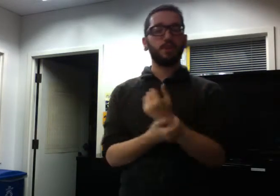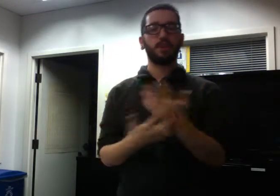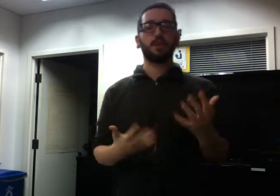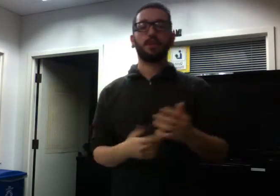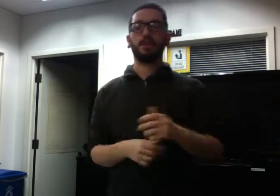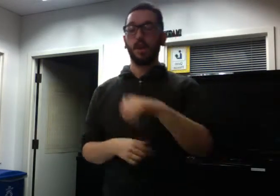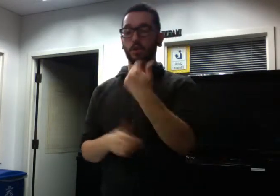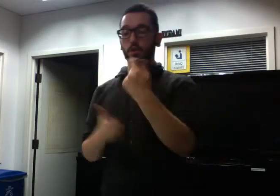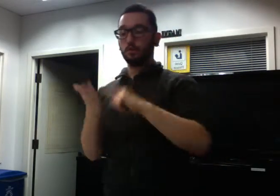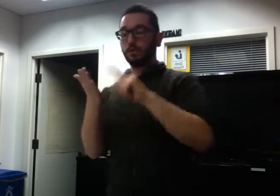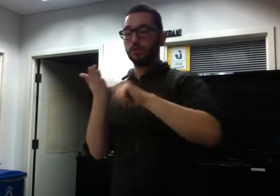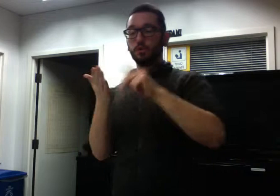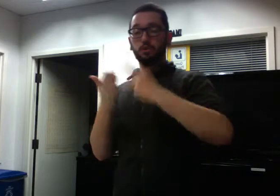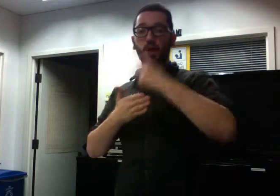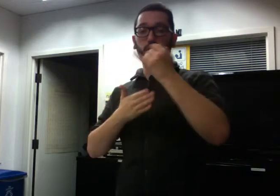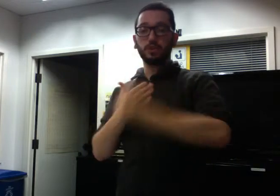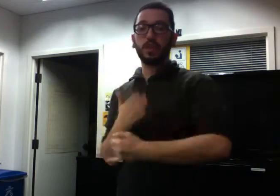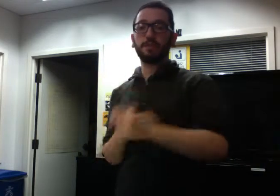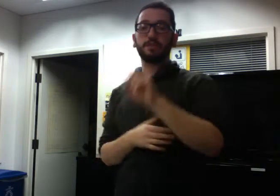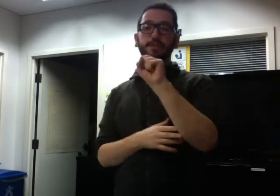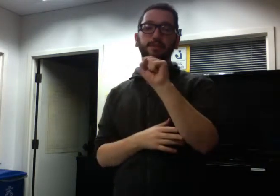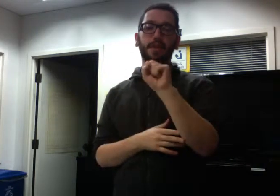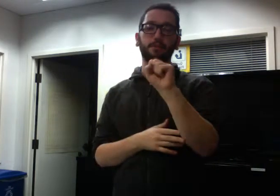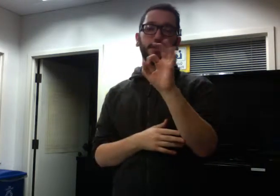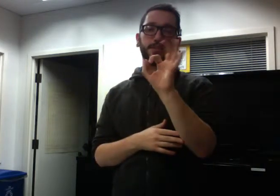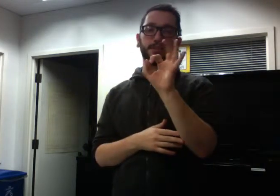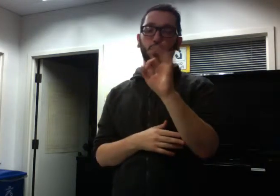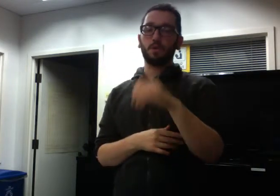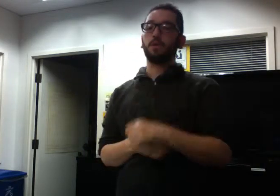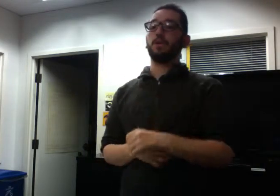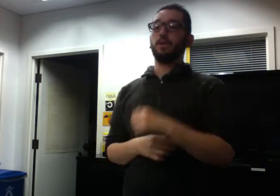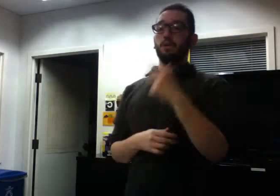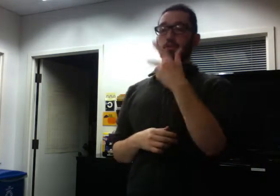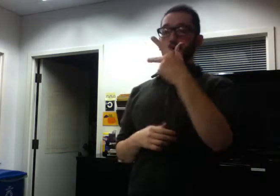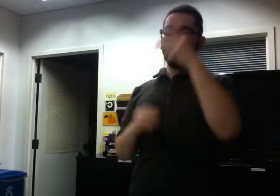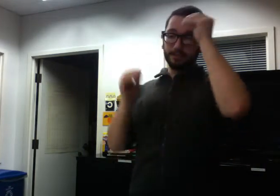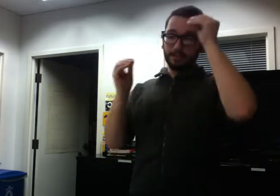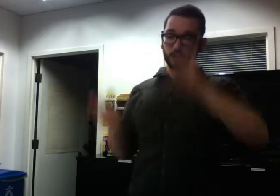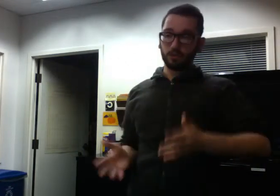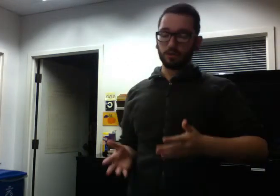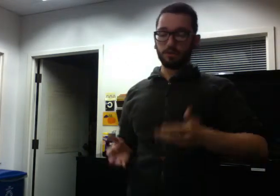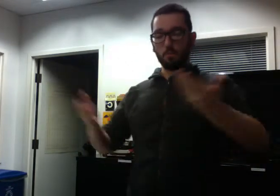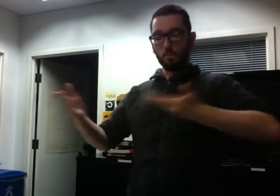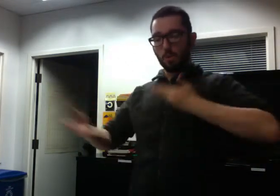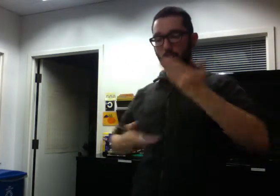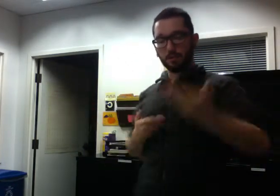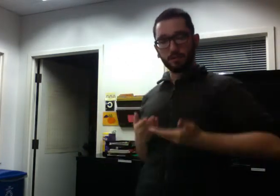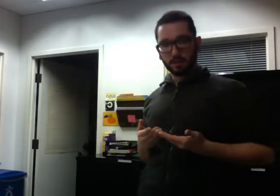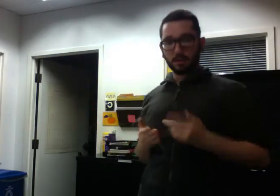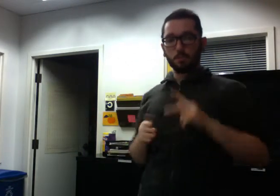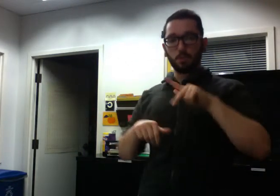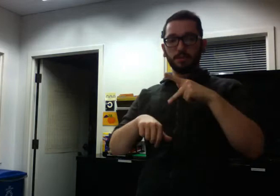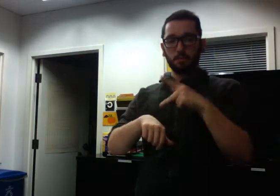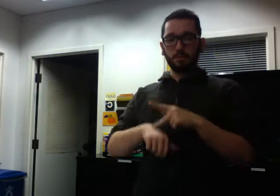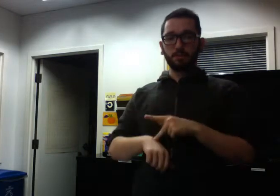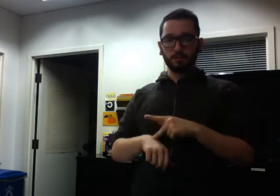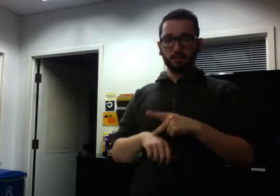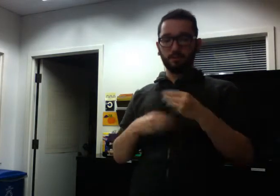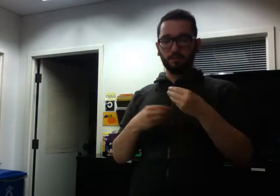San Francisco. 3 teachers had been brought into the principal's office and told, "You 3 teachers are the